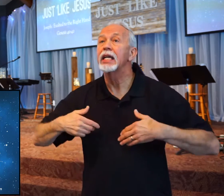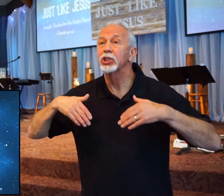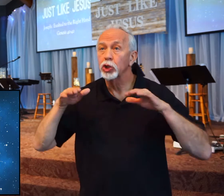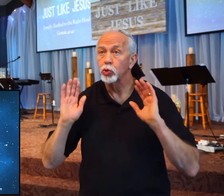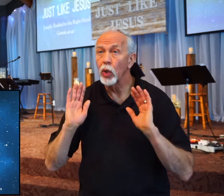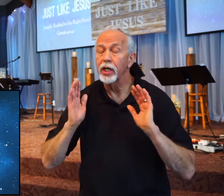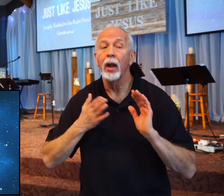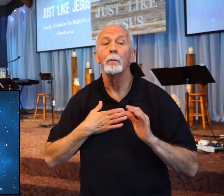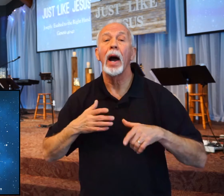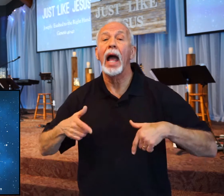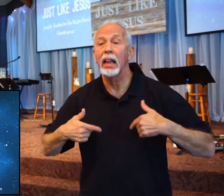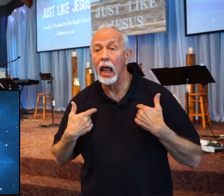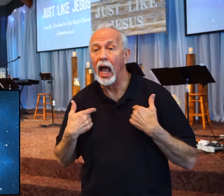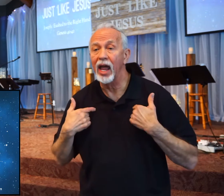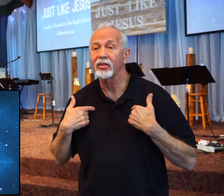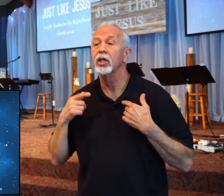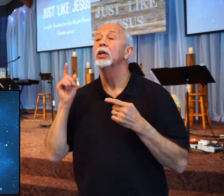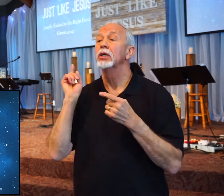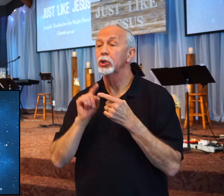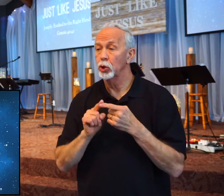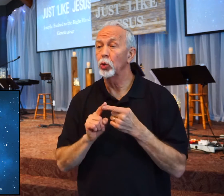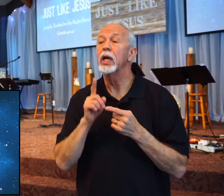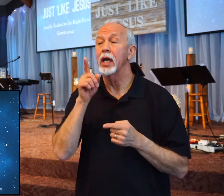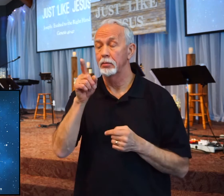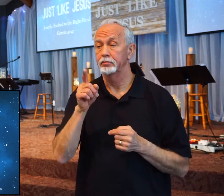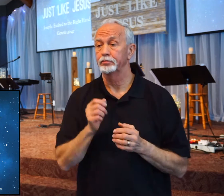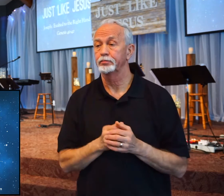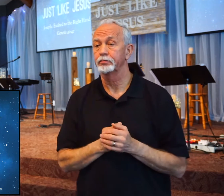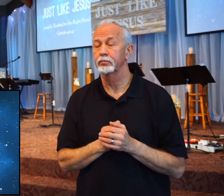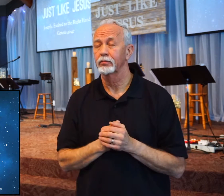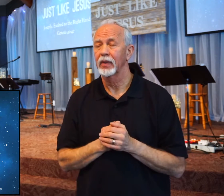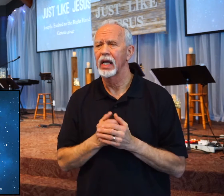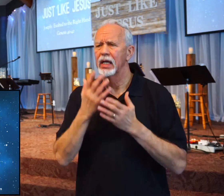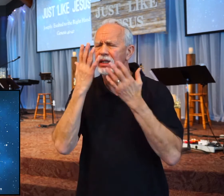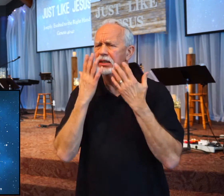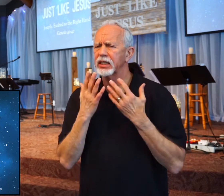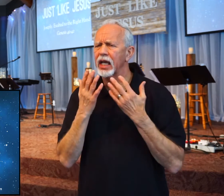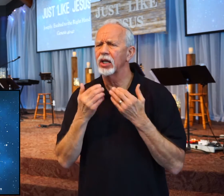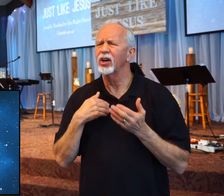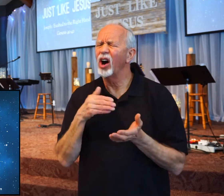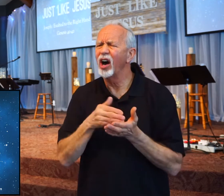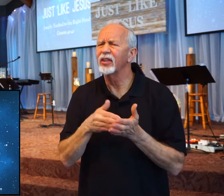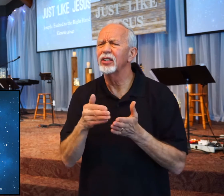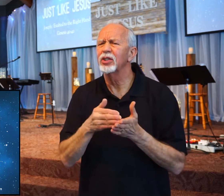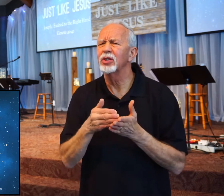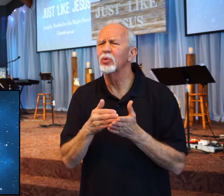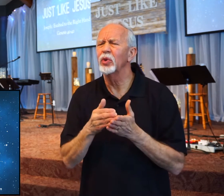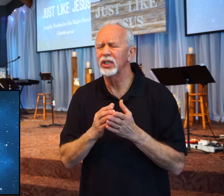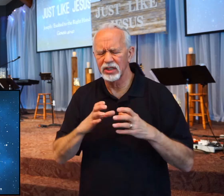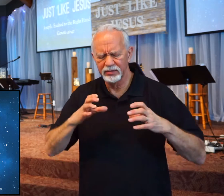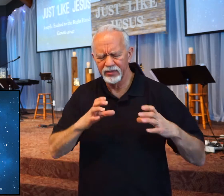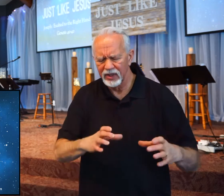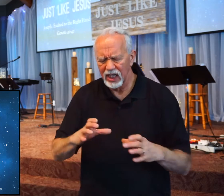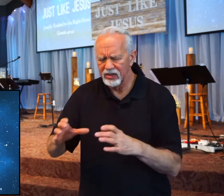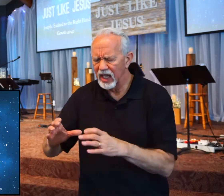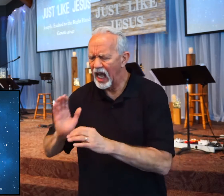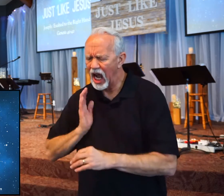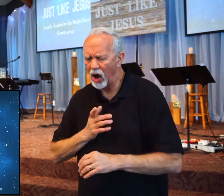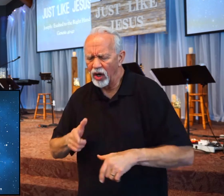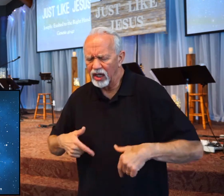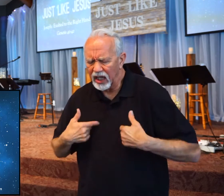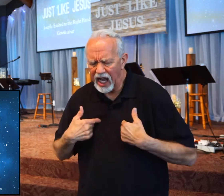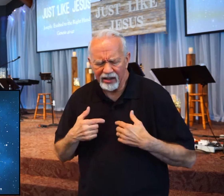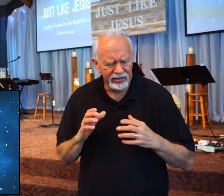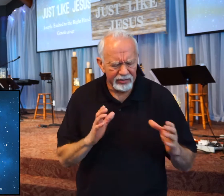surrendered my life to him. And sadly, we often compartmentalize our life and